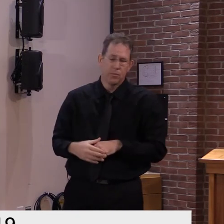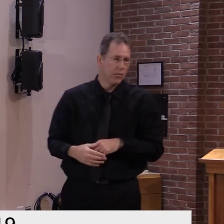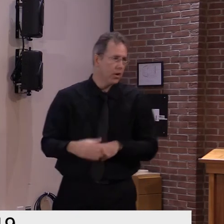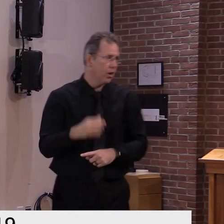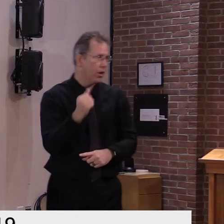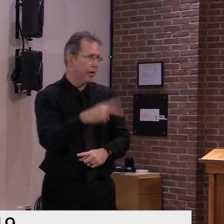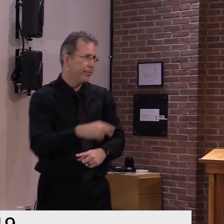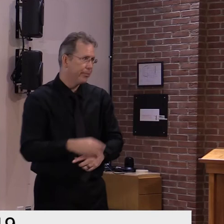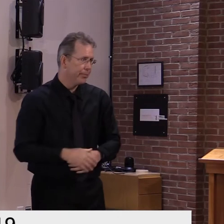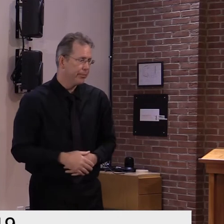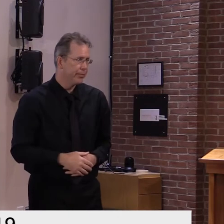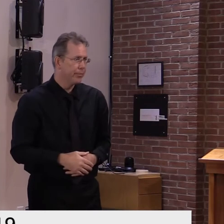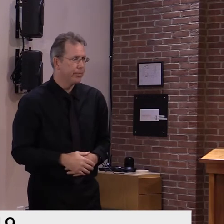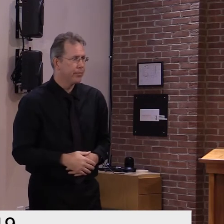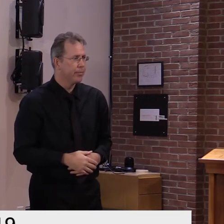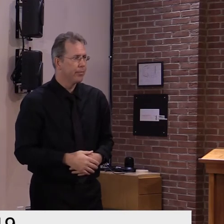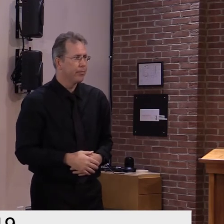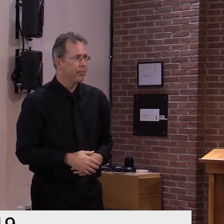Governor.